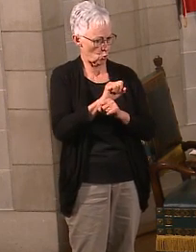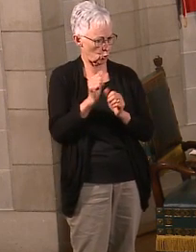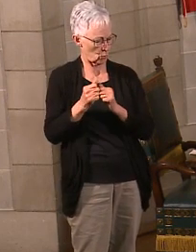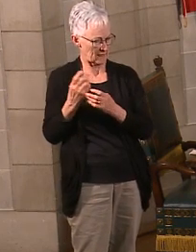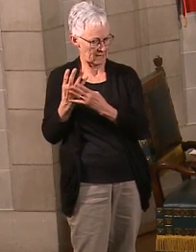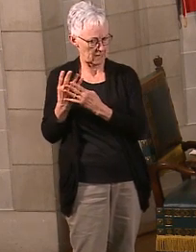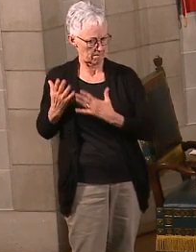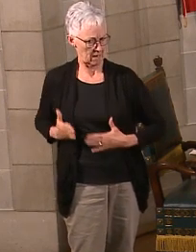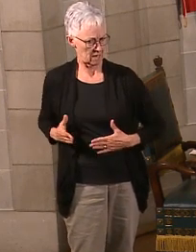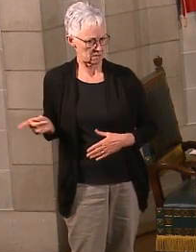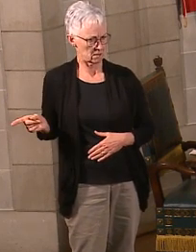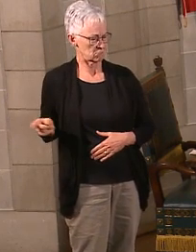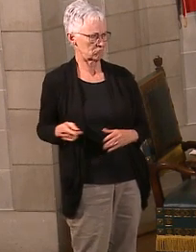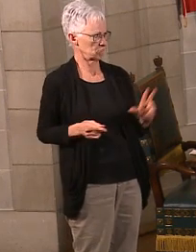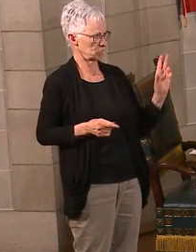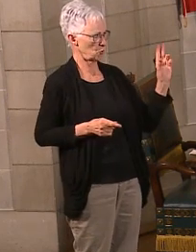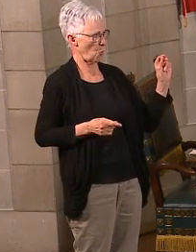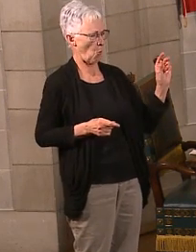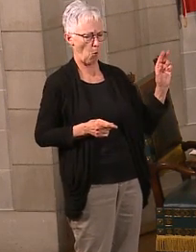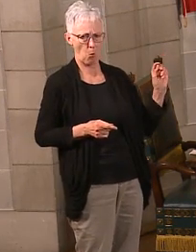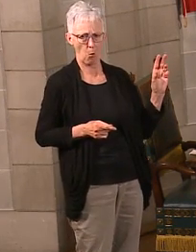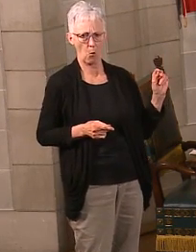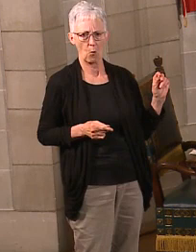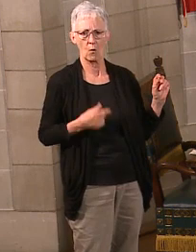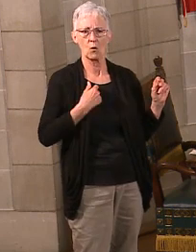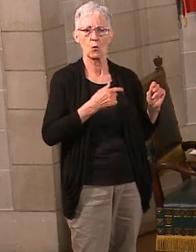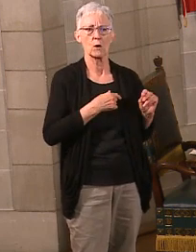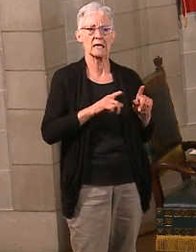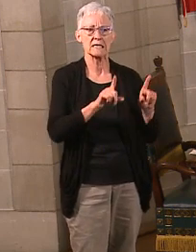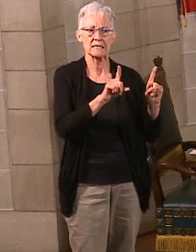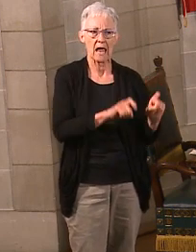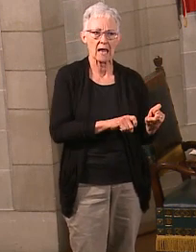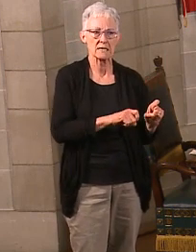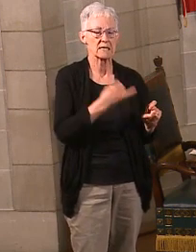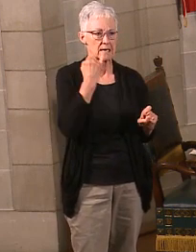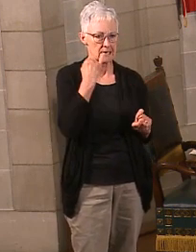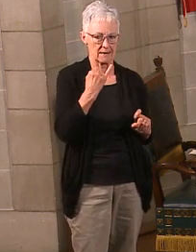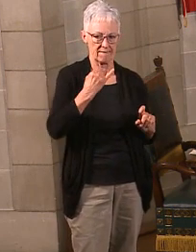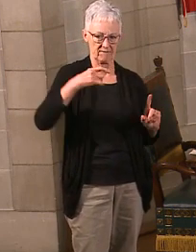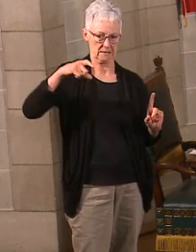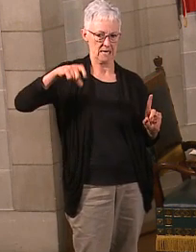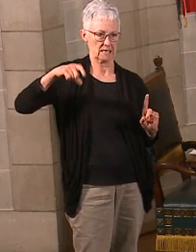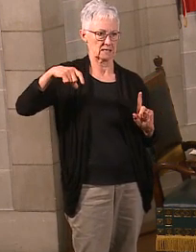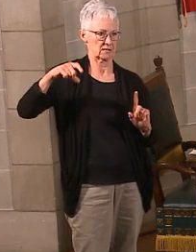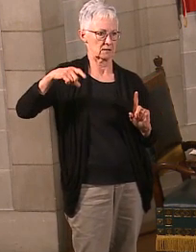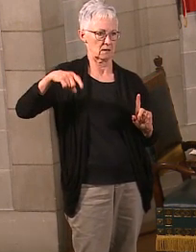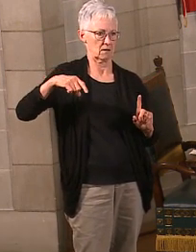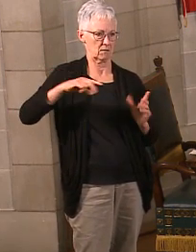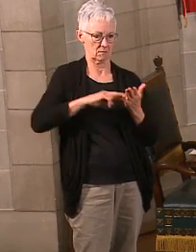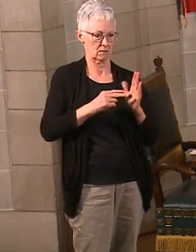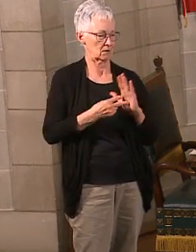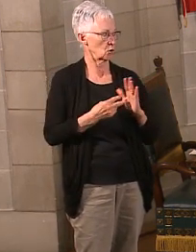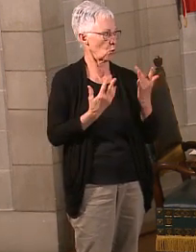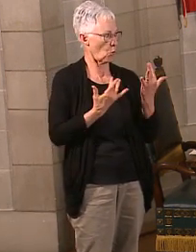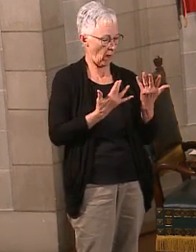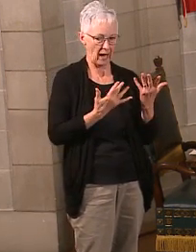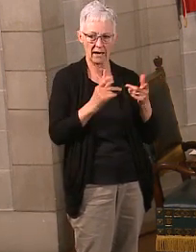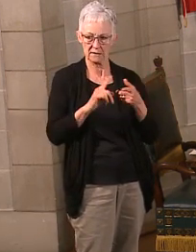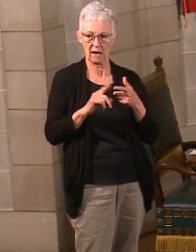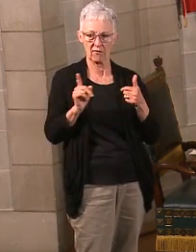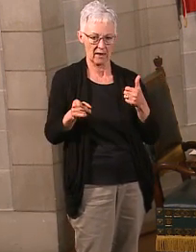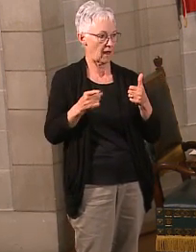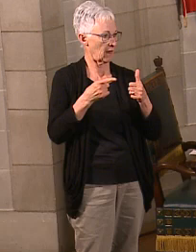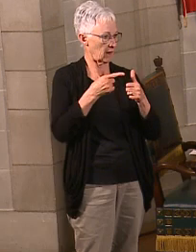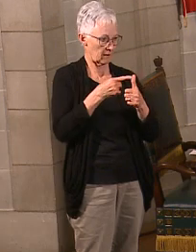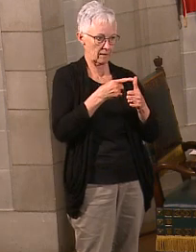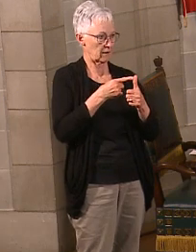As I said before, the right approach is to test when medically indicated. So we're working with, I have an excellent